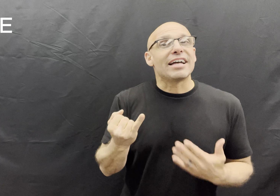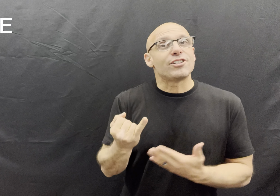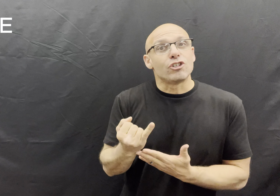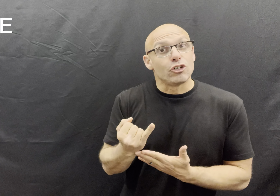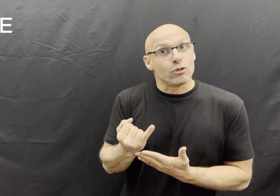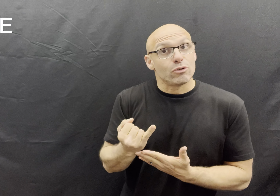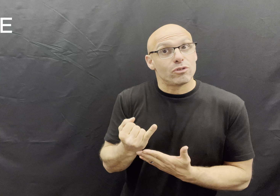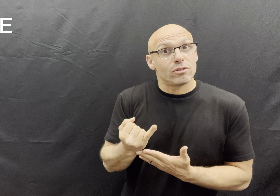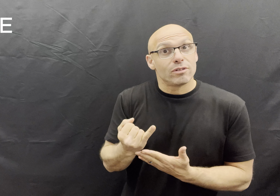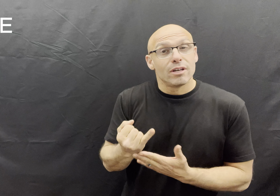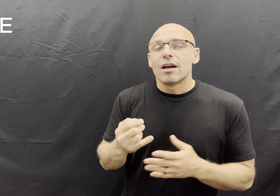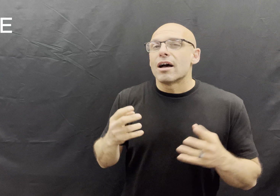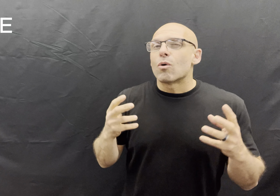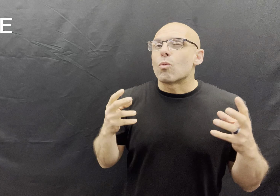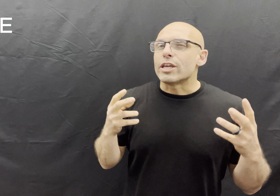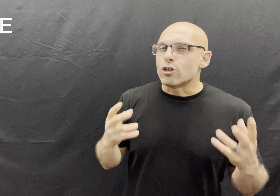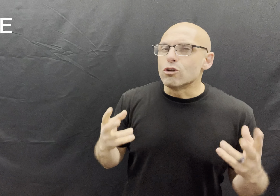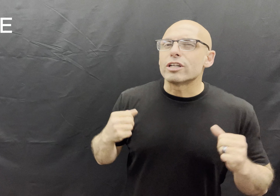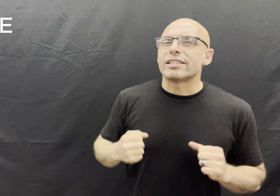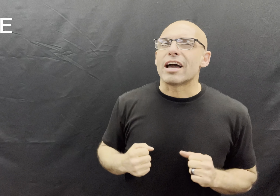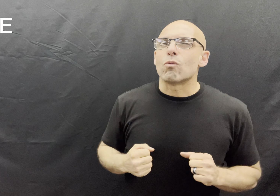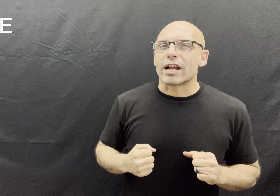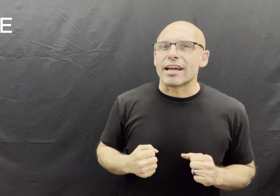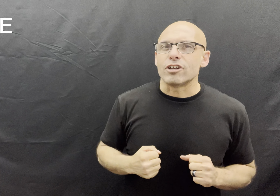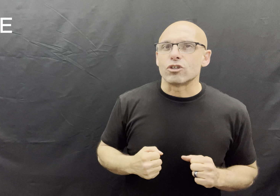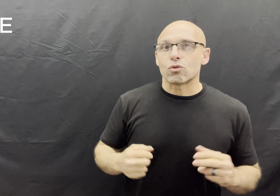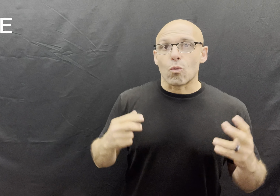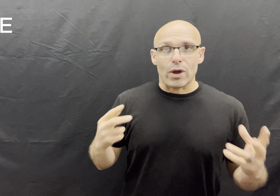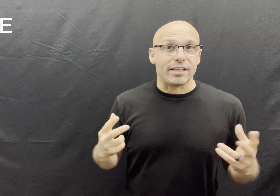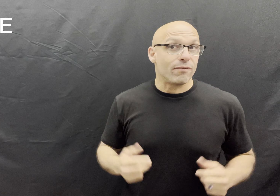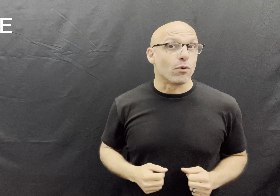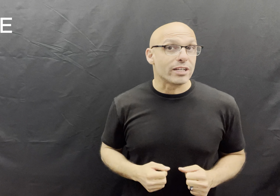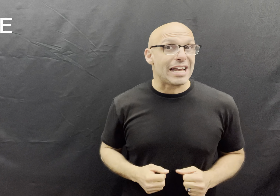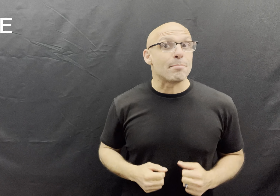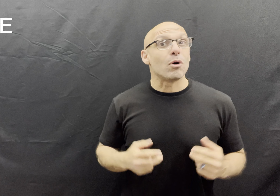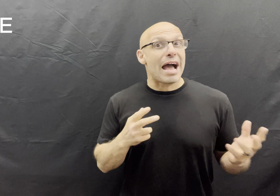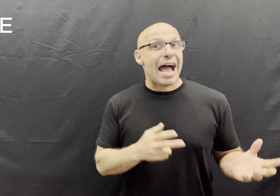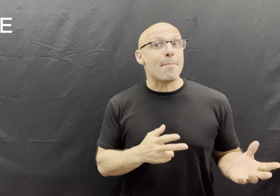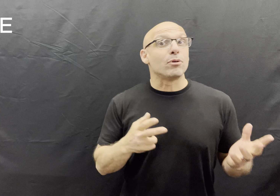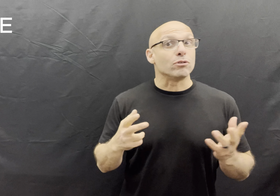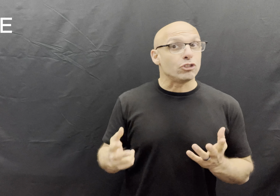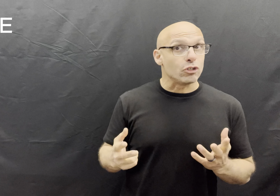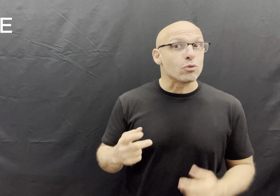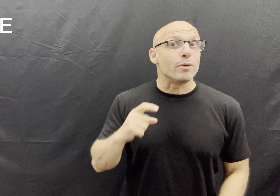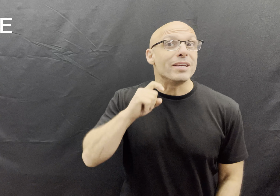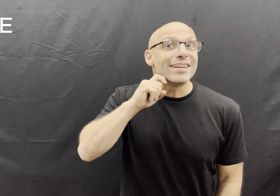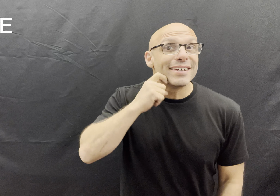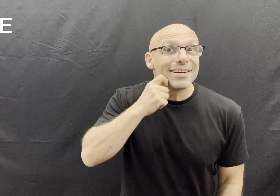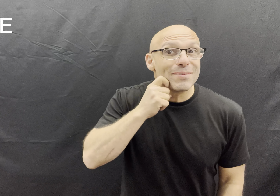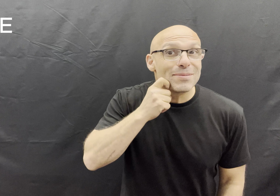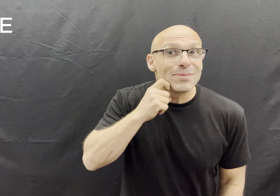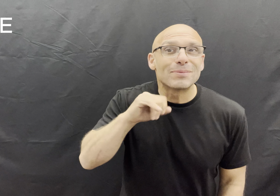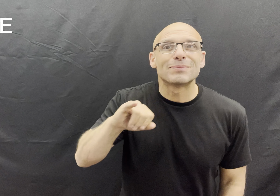that's juice. We usually sign what kind of juice with it. For example, apple juice would be